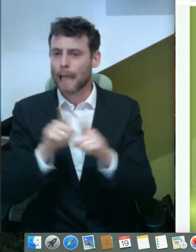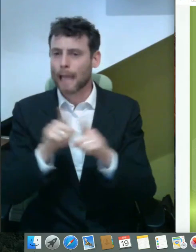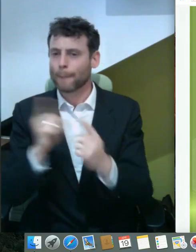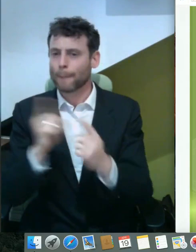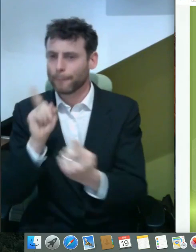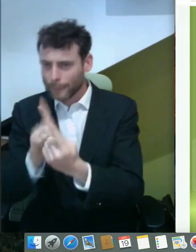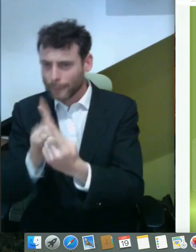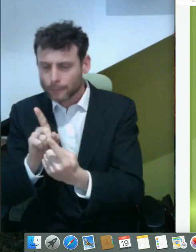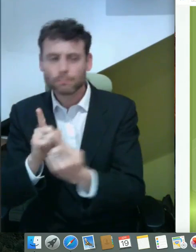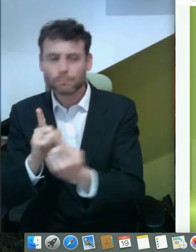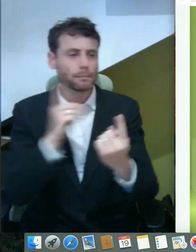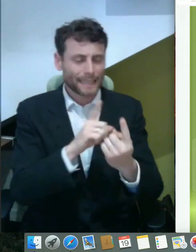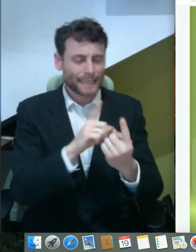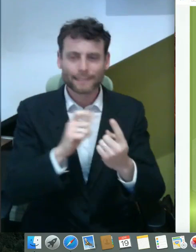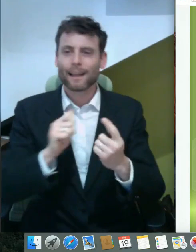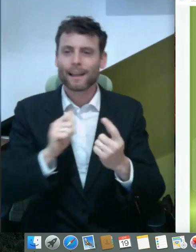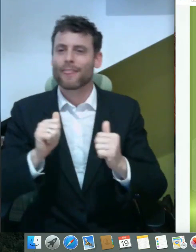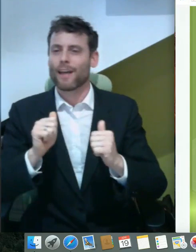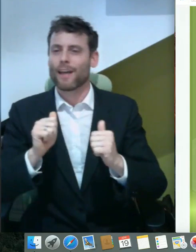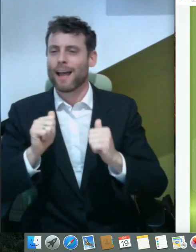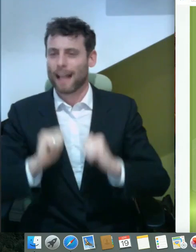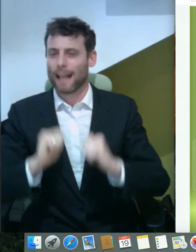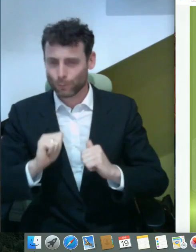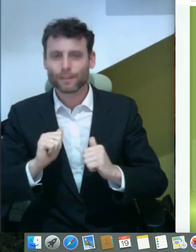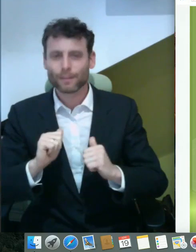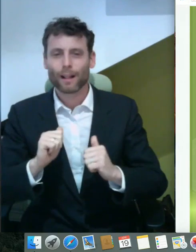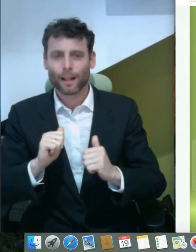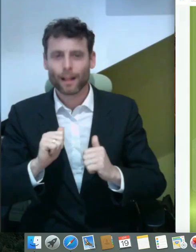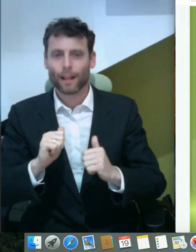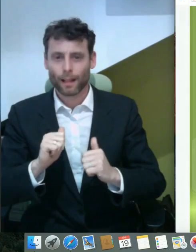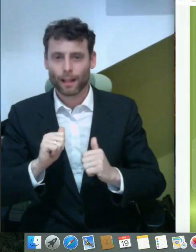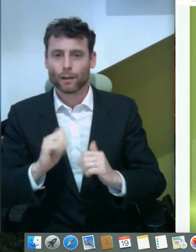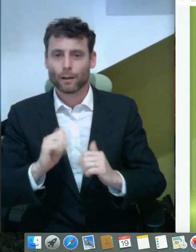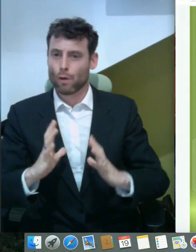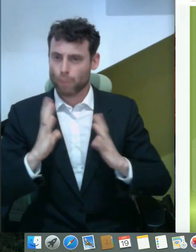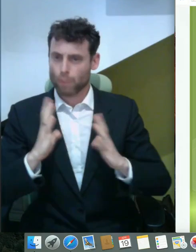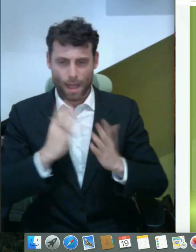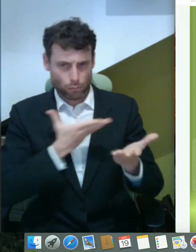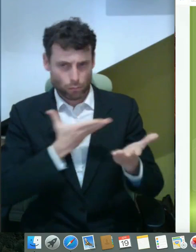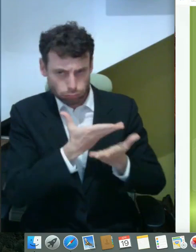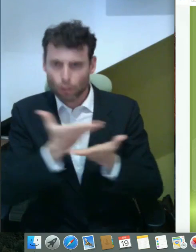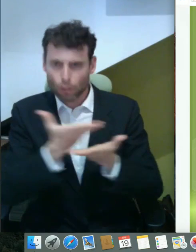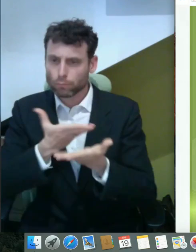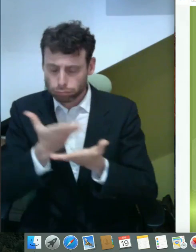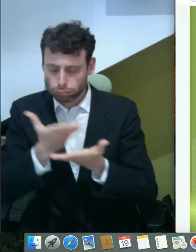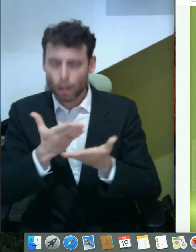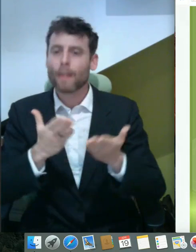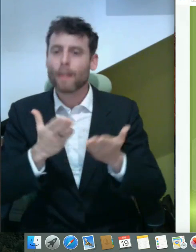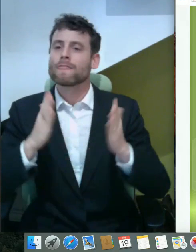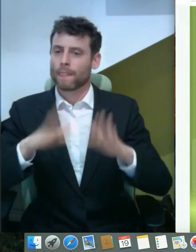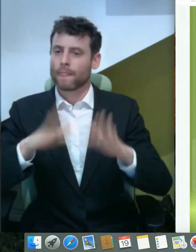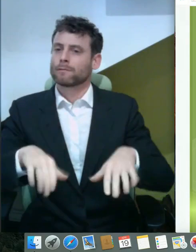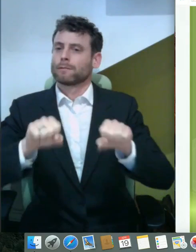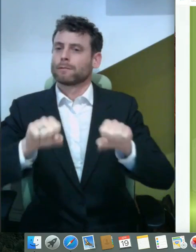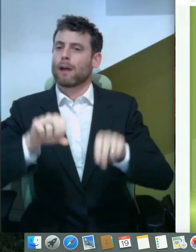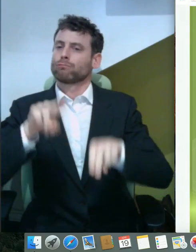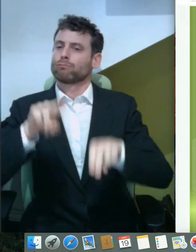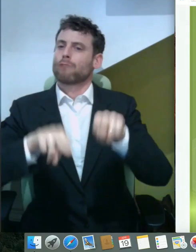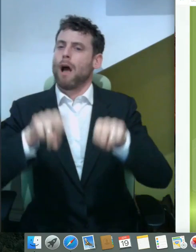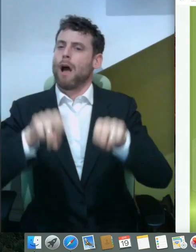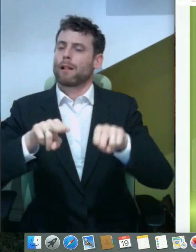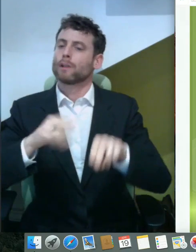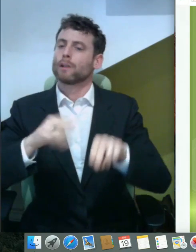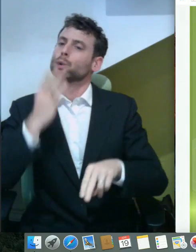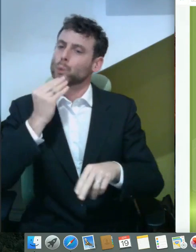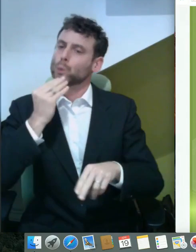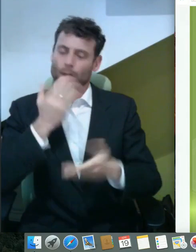to embarking on the trial. Often judges and counsels have not been involved with cases